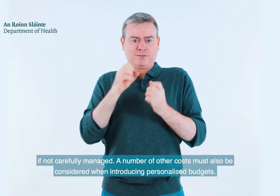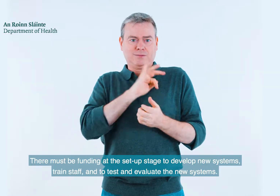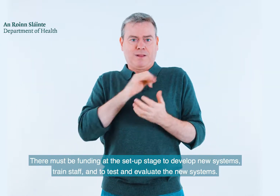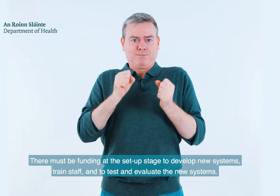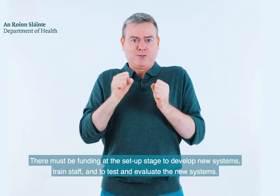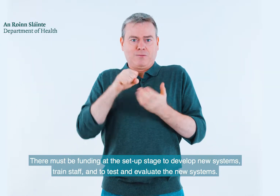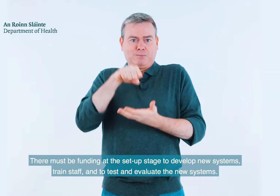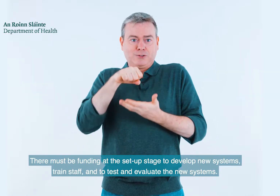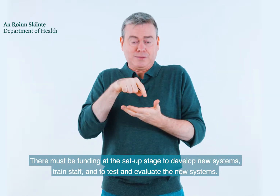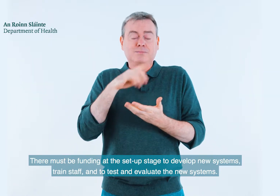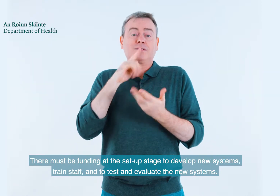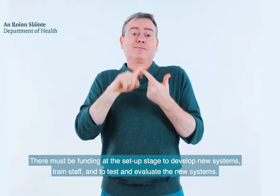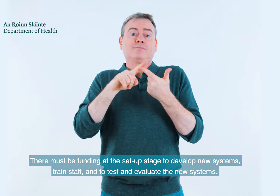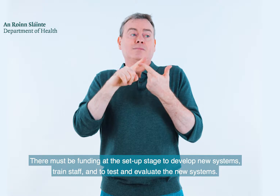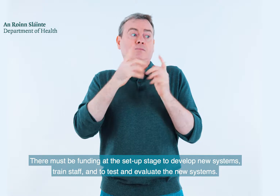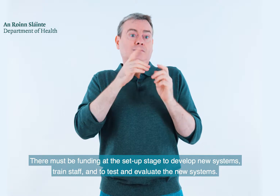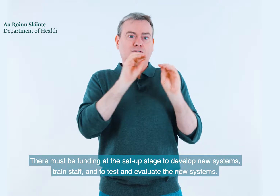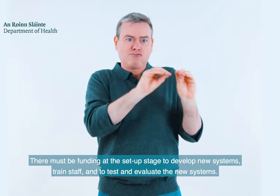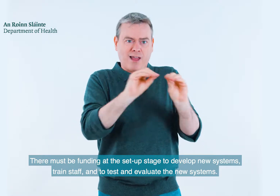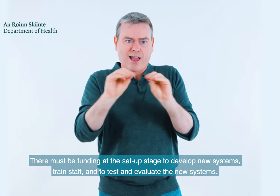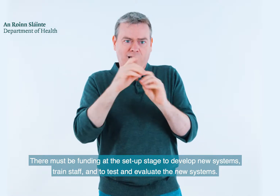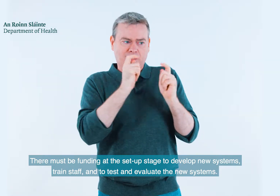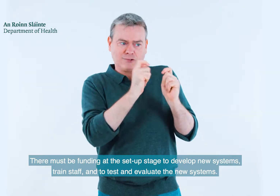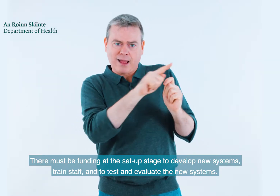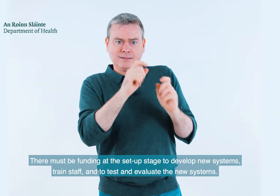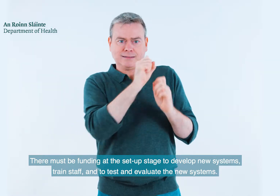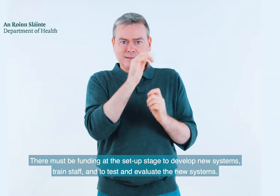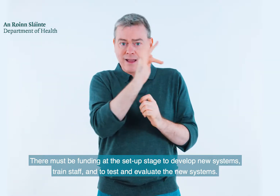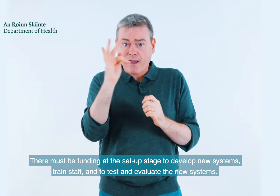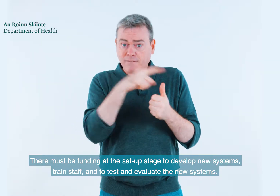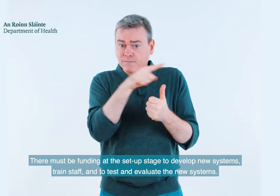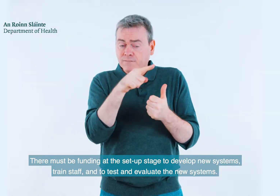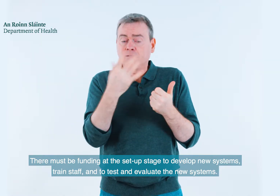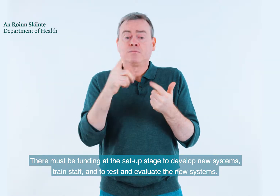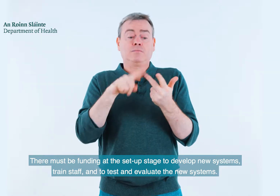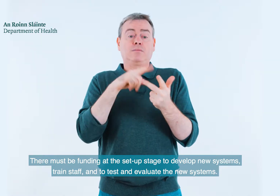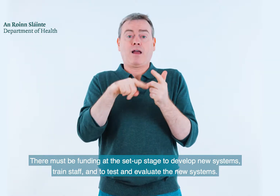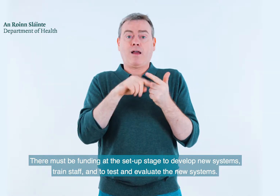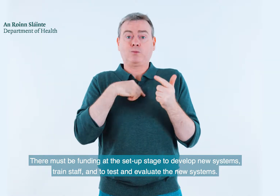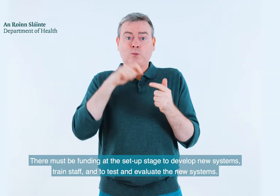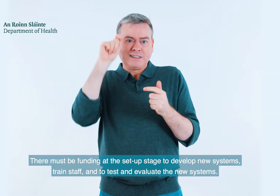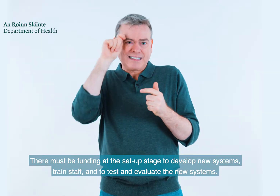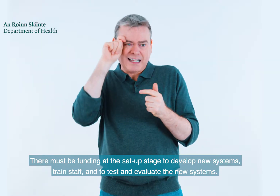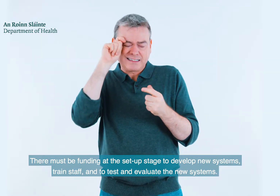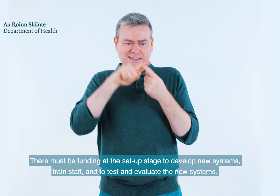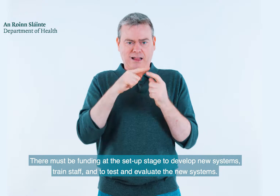There must be funding at the setup stage to develop new systems, train staff, and to test and evaluate the new systems.